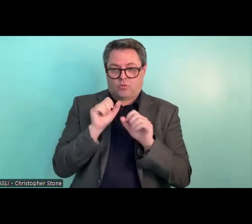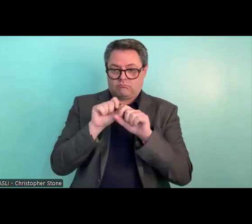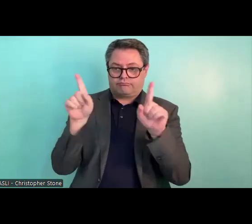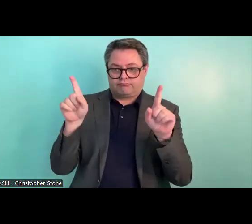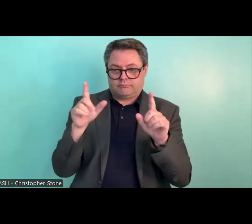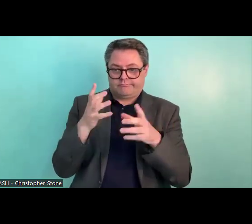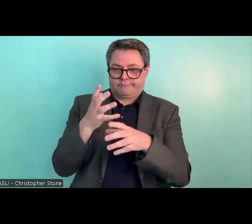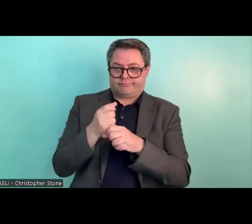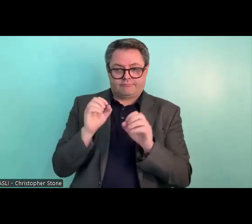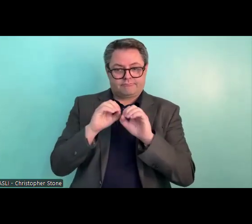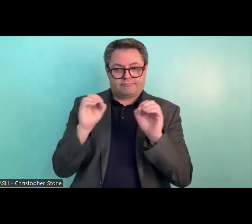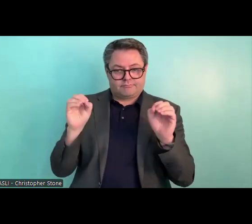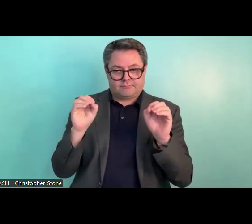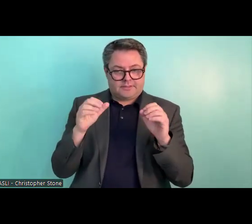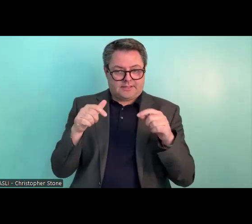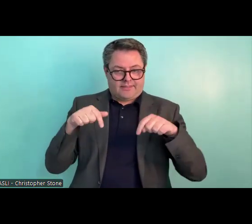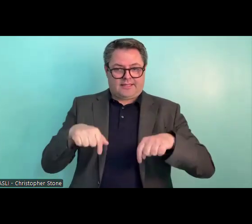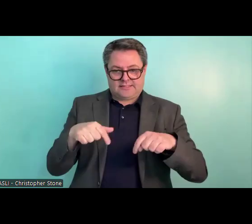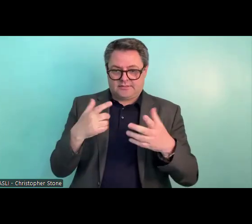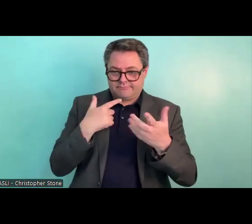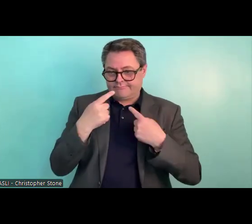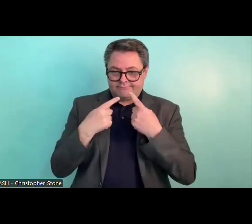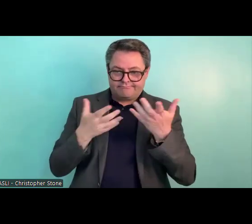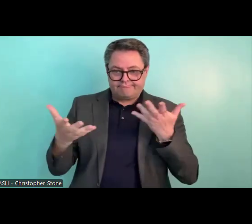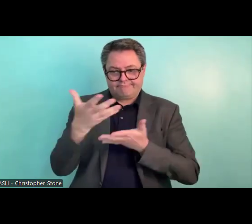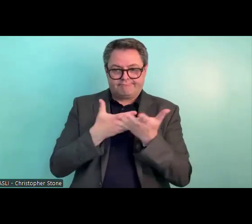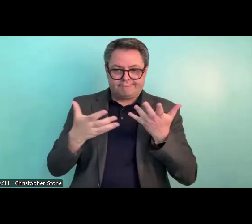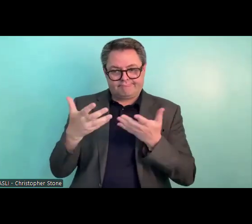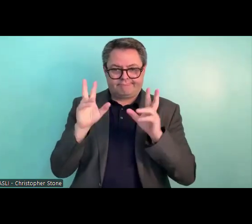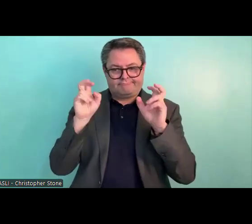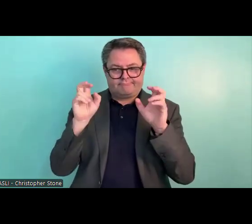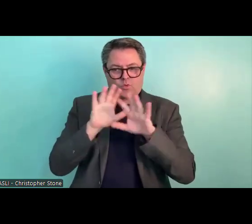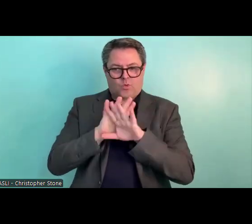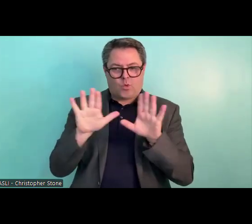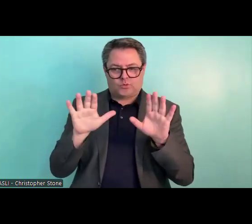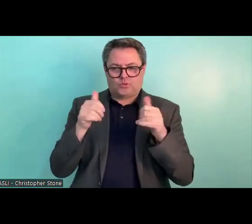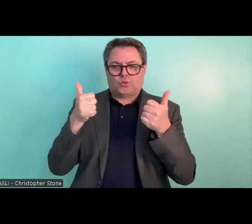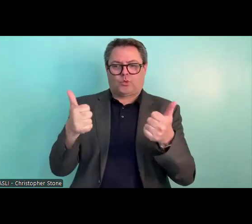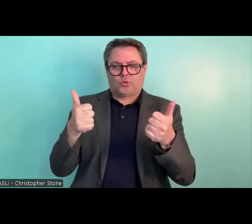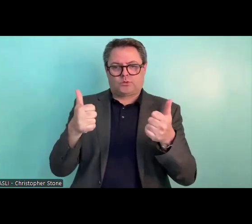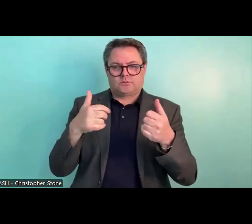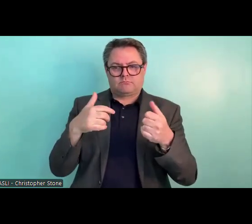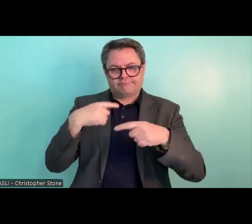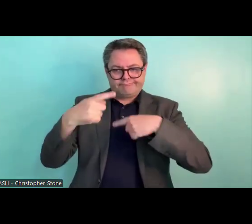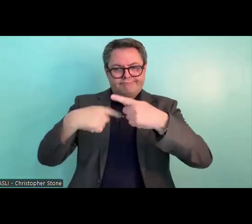no point in asking you to vote on documents that you haven't had the opportunity to read and consider.